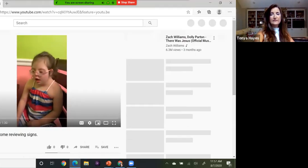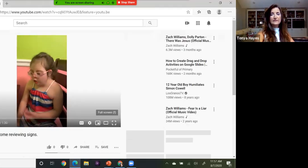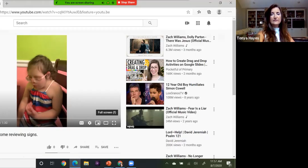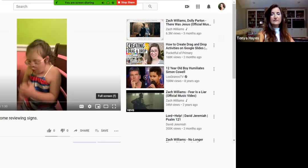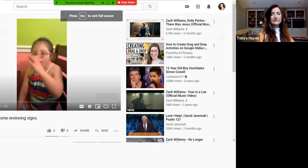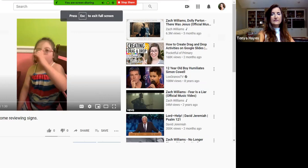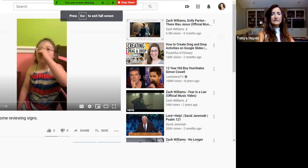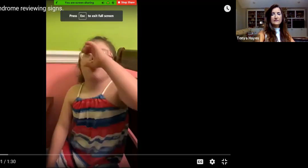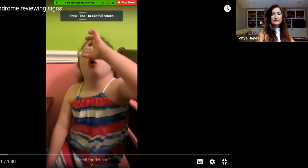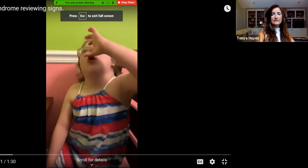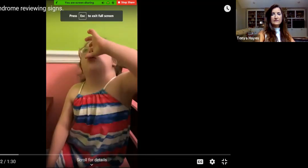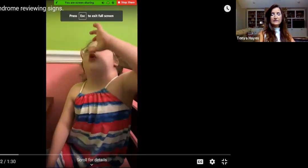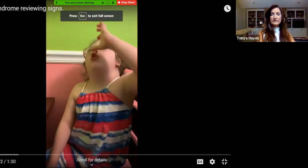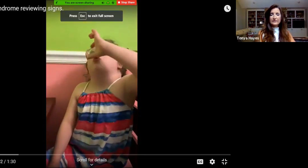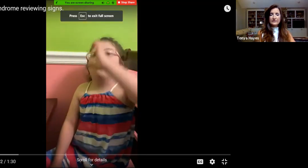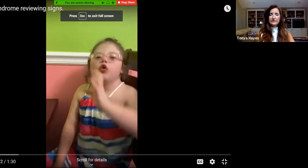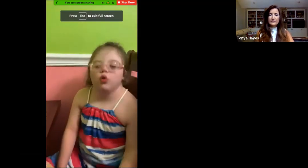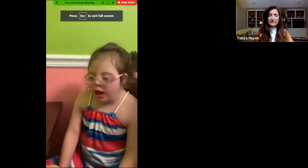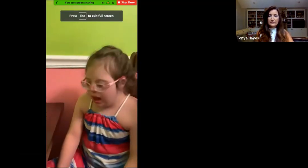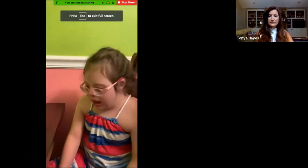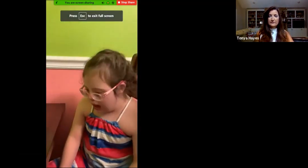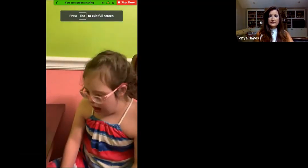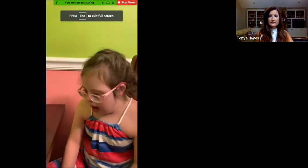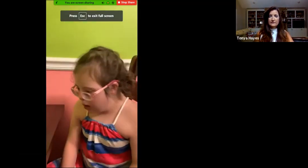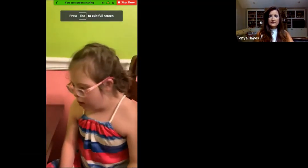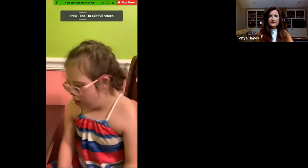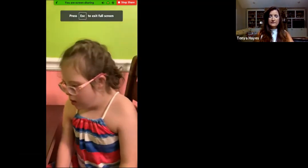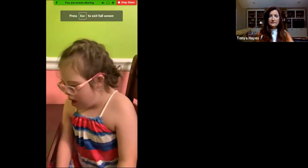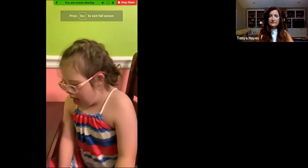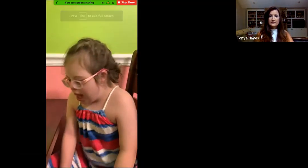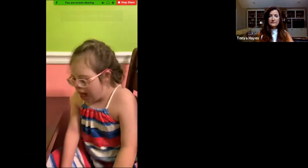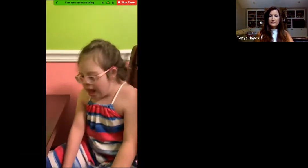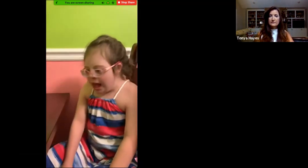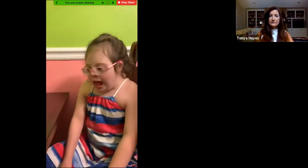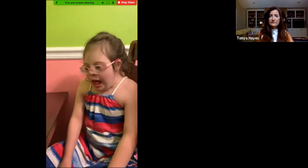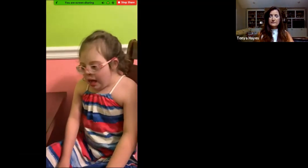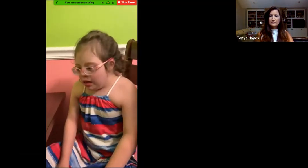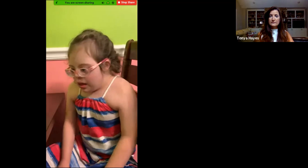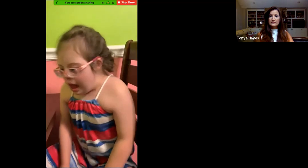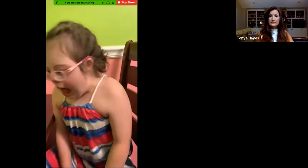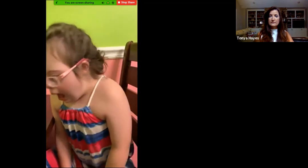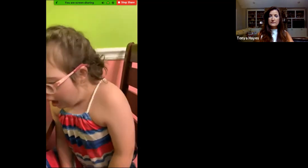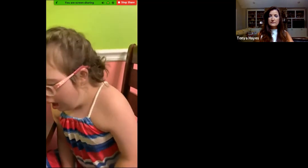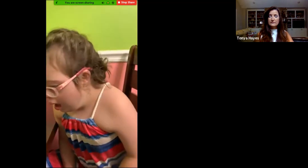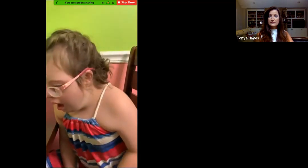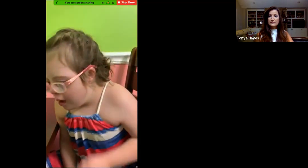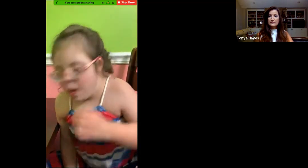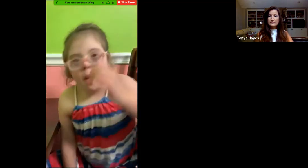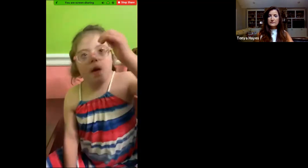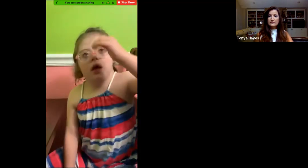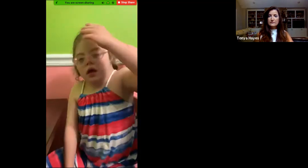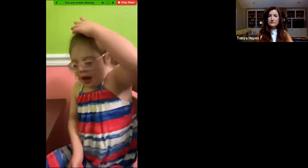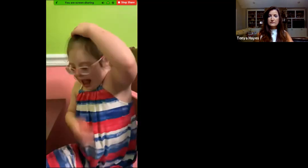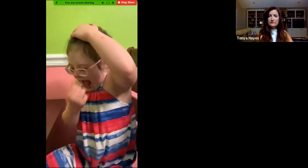Drink. Show me. Drink. Good signing. Can you show me the sign for hat? Ha. Look at